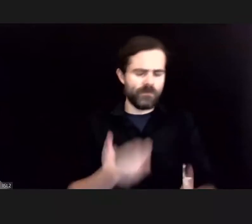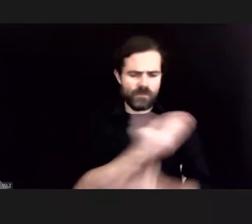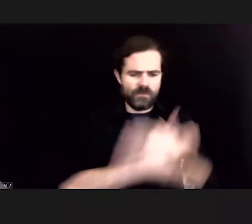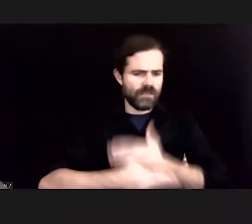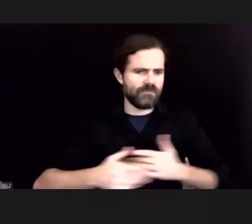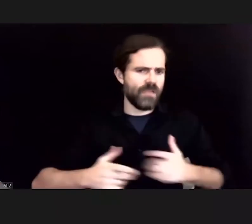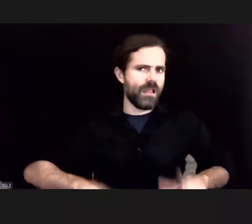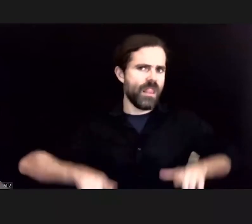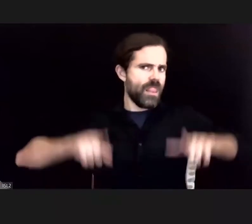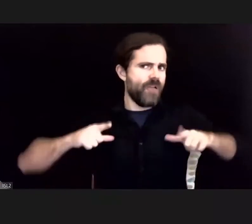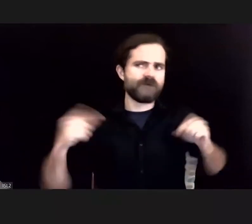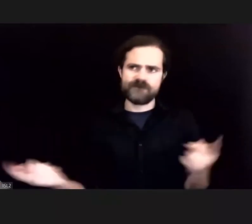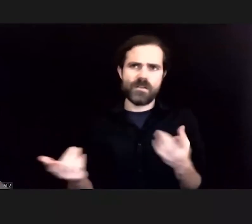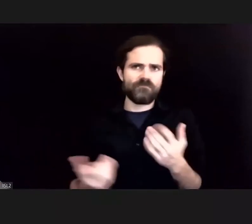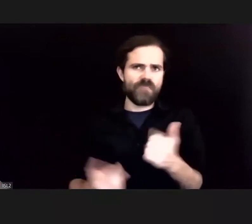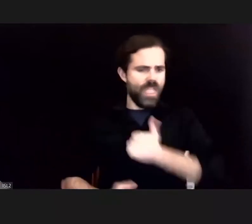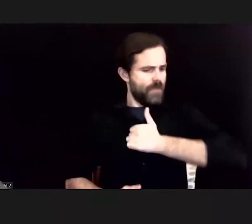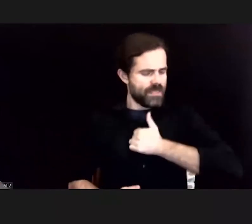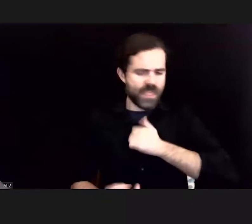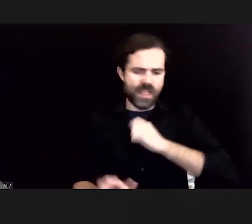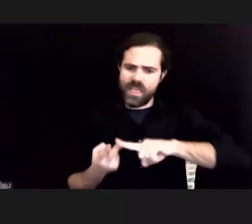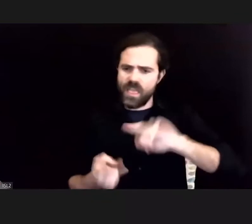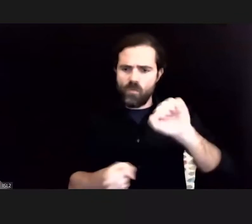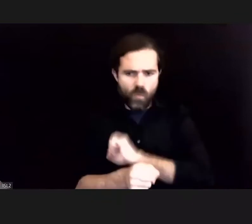education. Thank you very much.